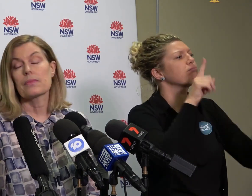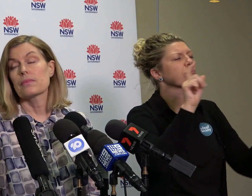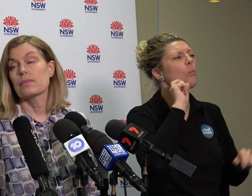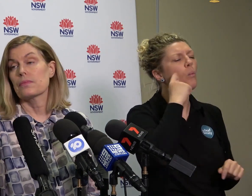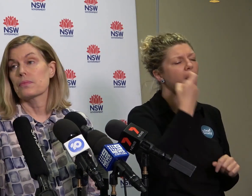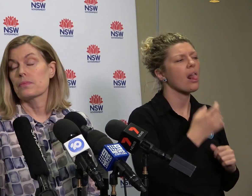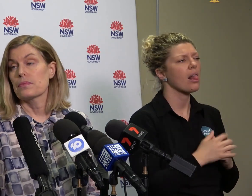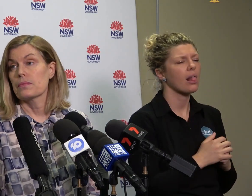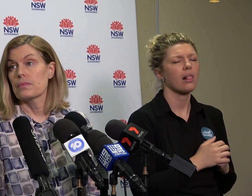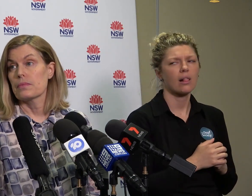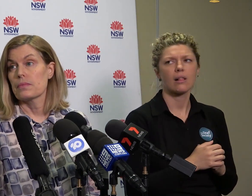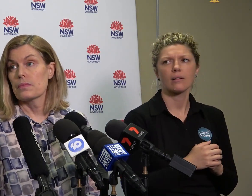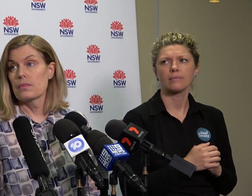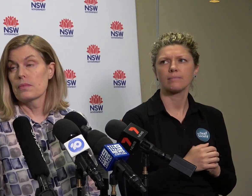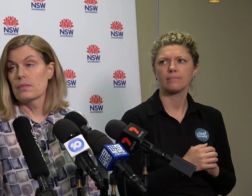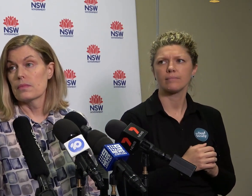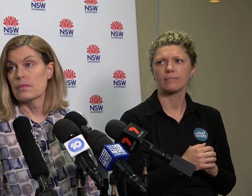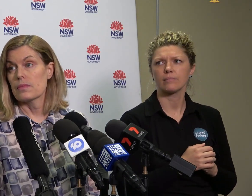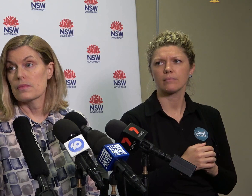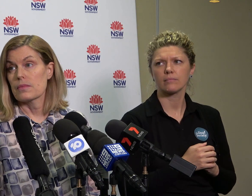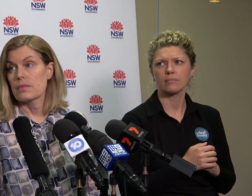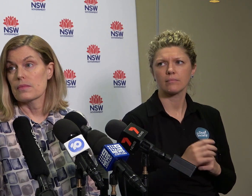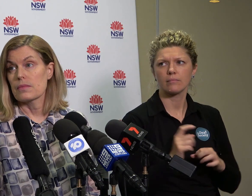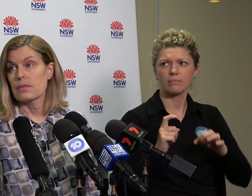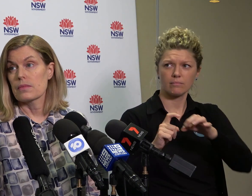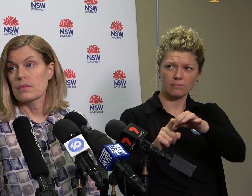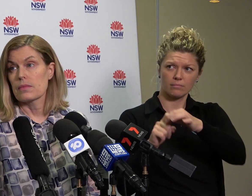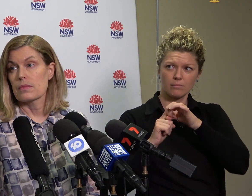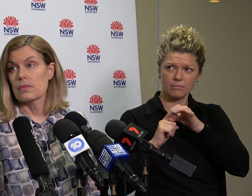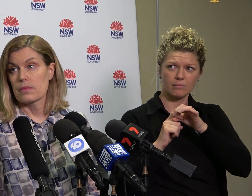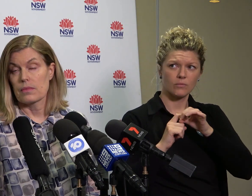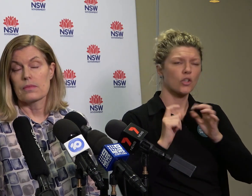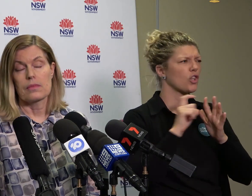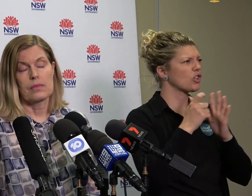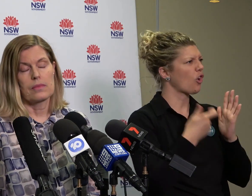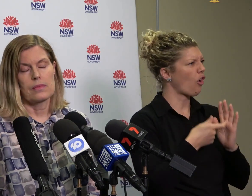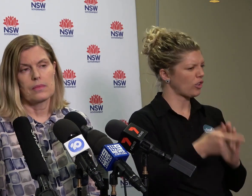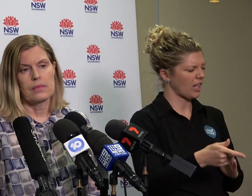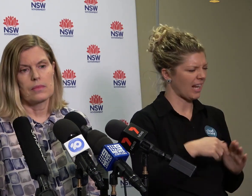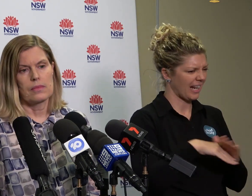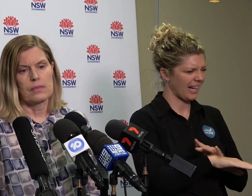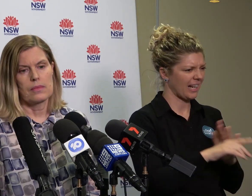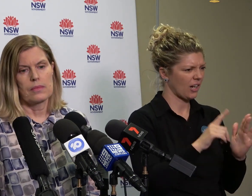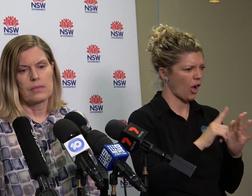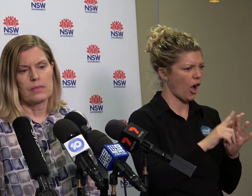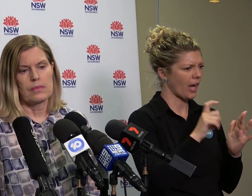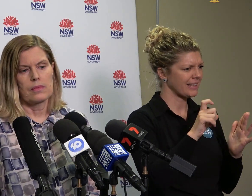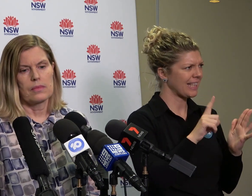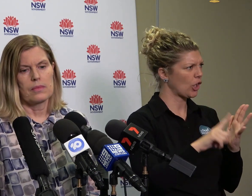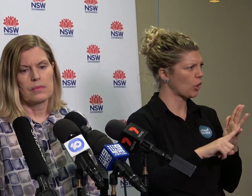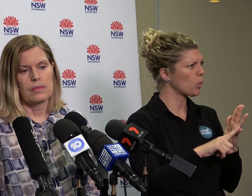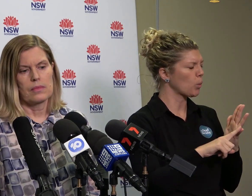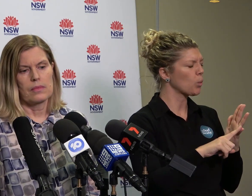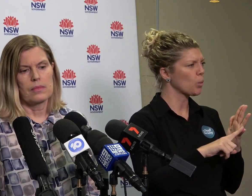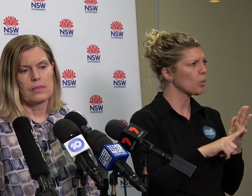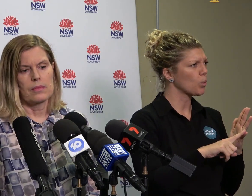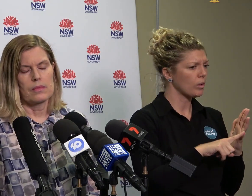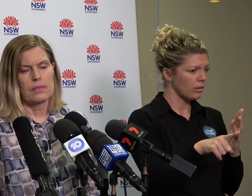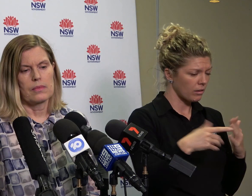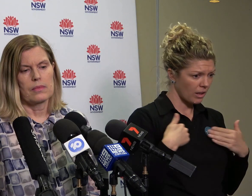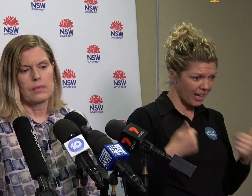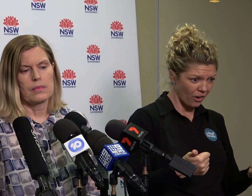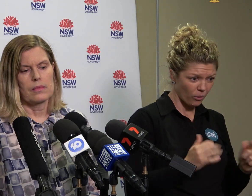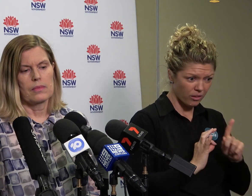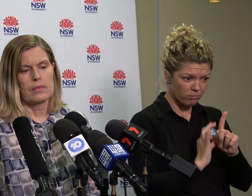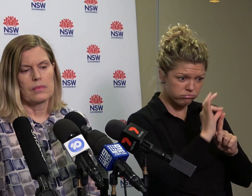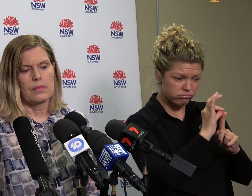Chant, the doctor was last checked when he was in ICU. How is his health now? Is it improving